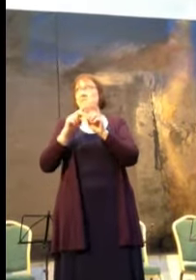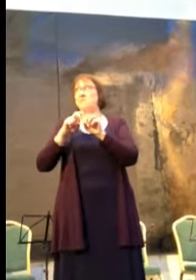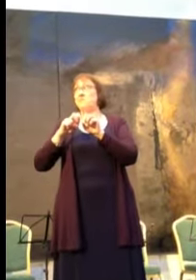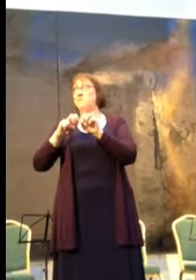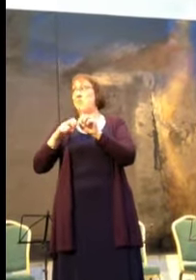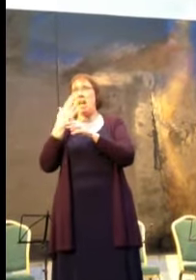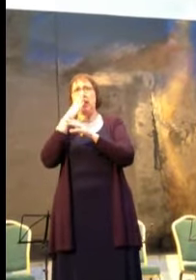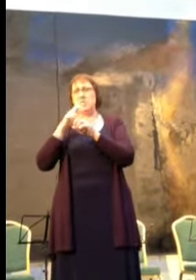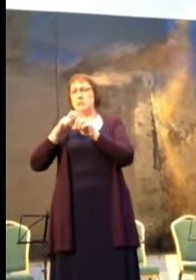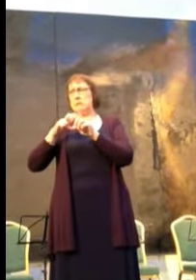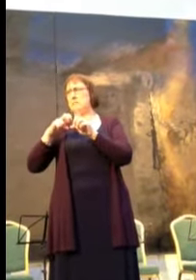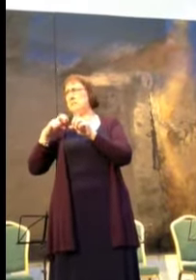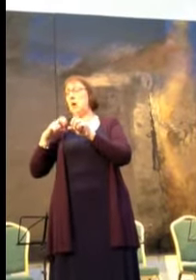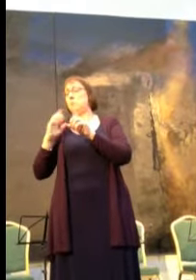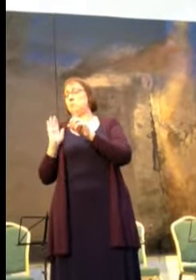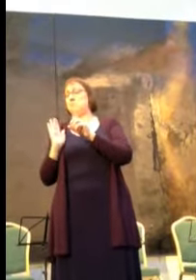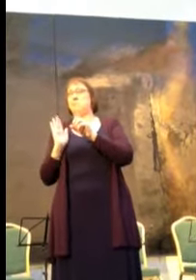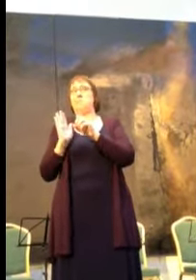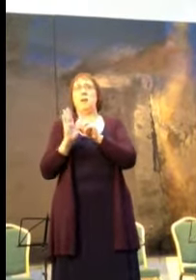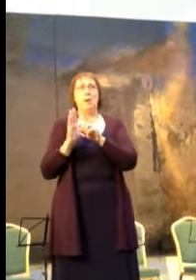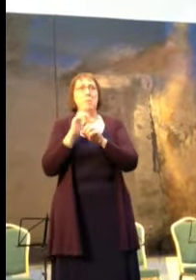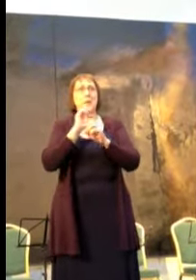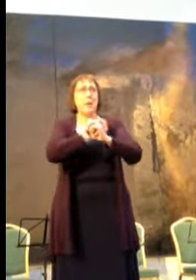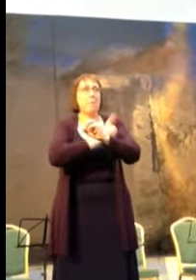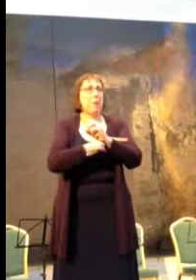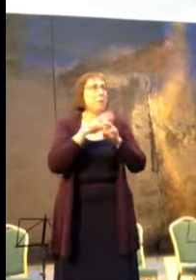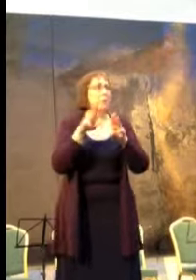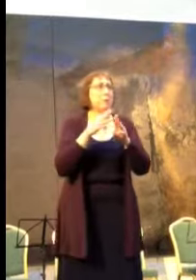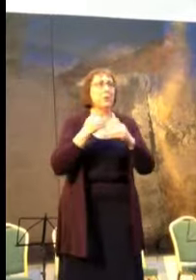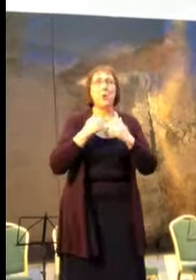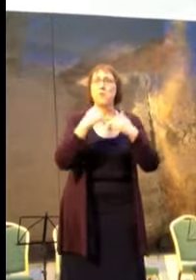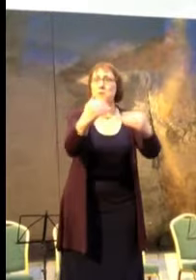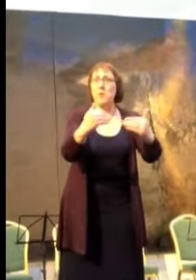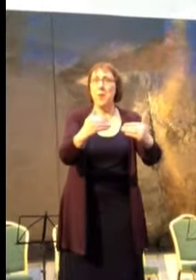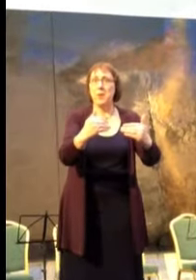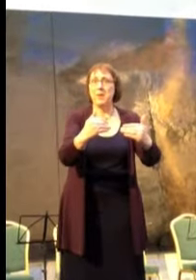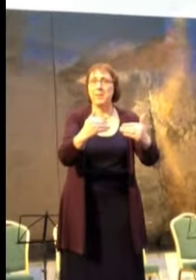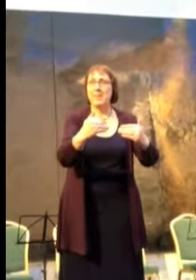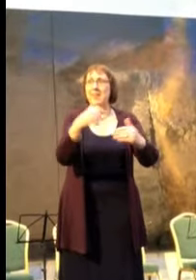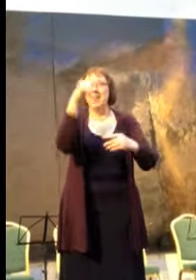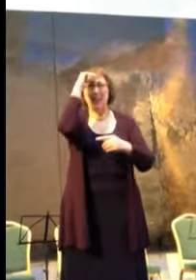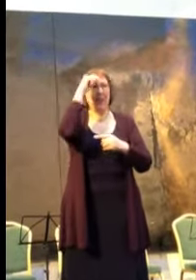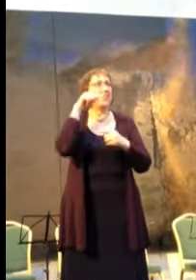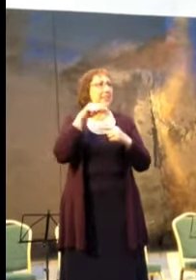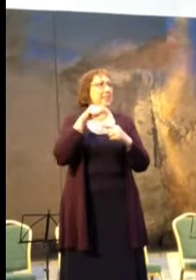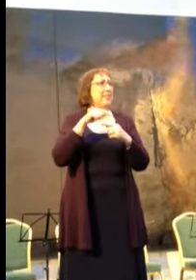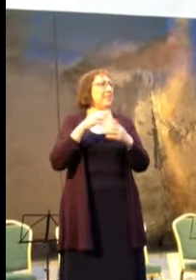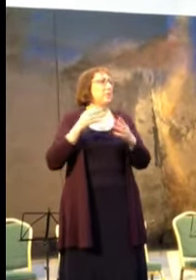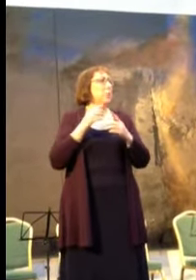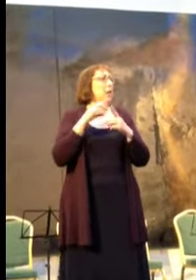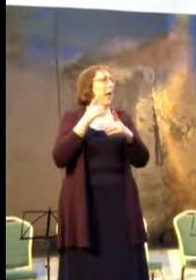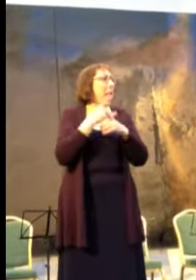of attitudes. At the same time, it empowers people for going forward. I think that efforts to improve the public